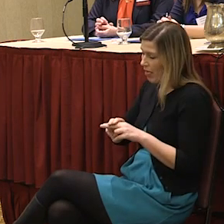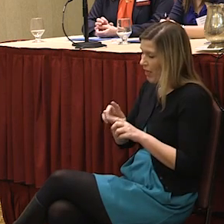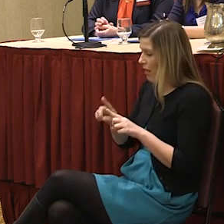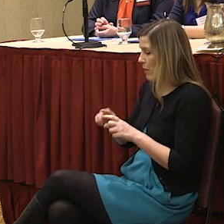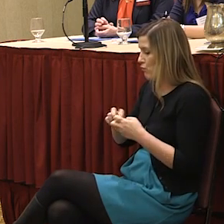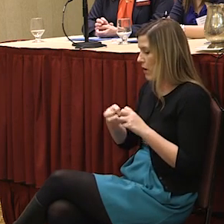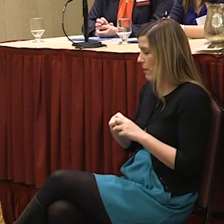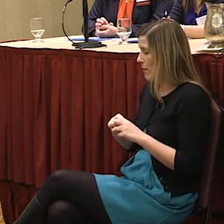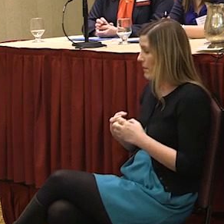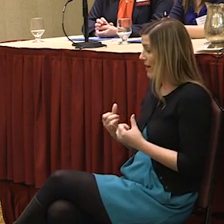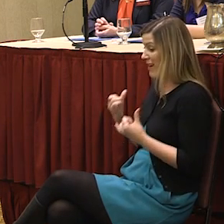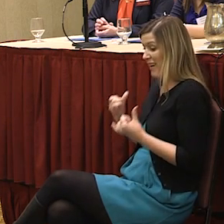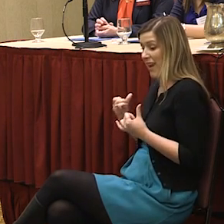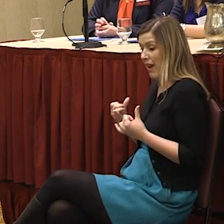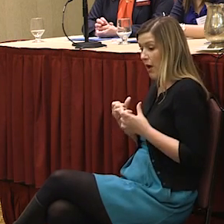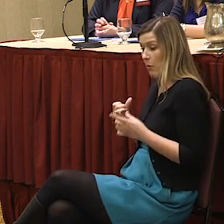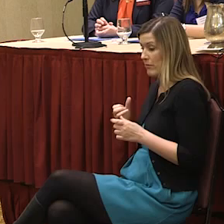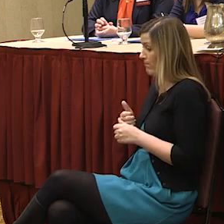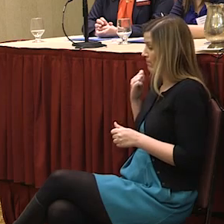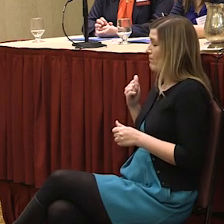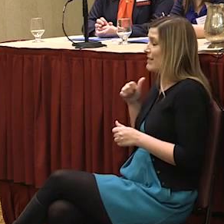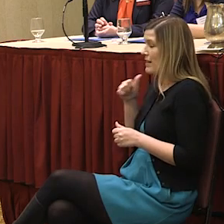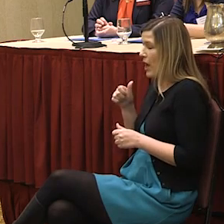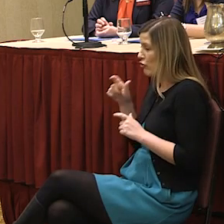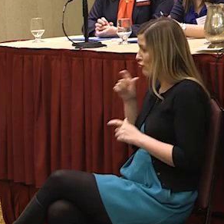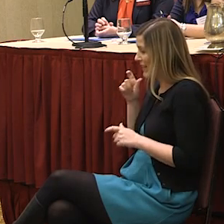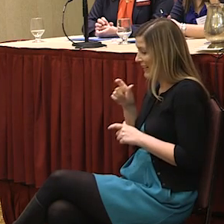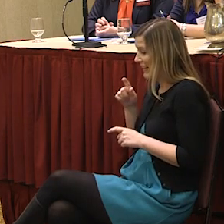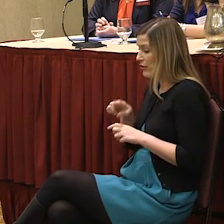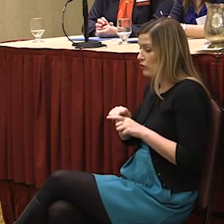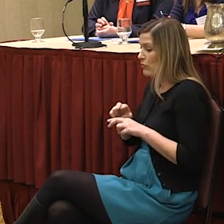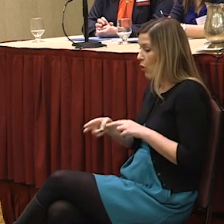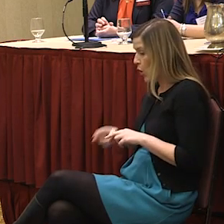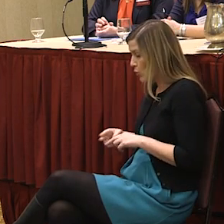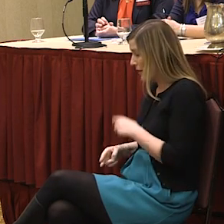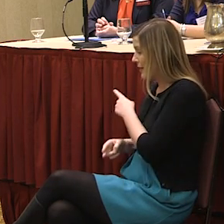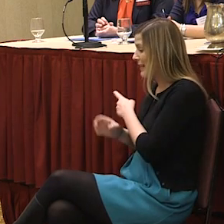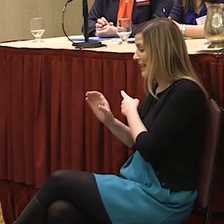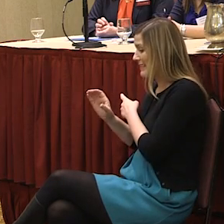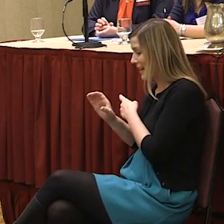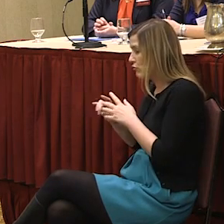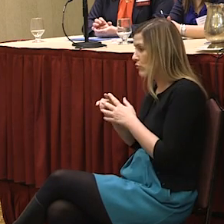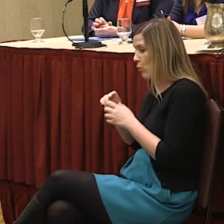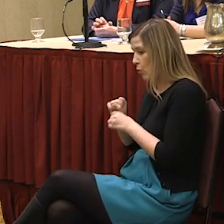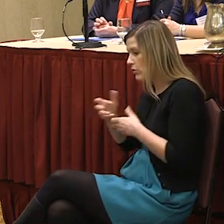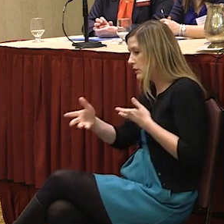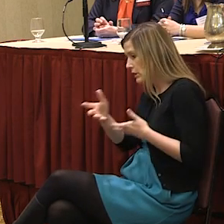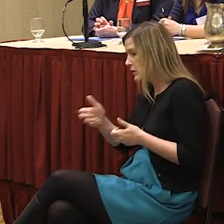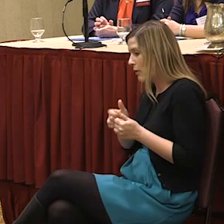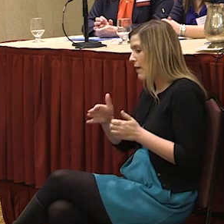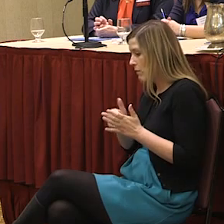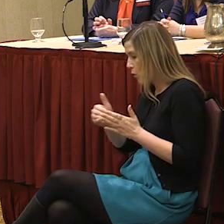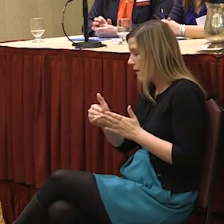this point in time, he's abstinent. And he started to lose weight, and Cassandra's done a lot of work with him as the community resource specialists have